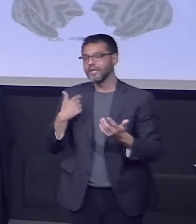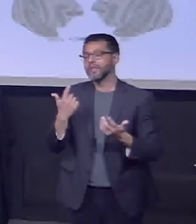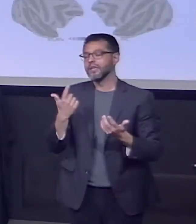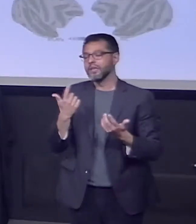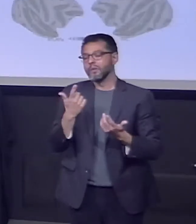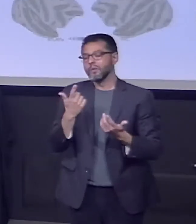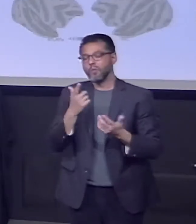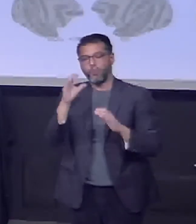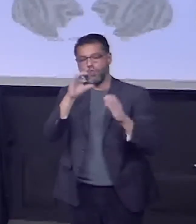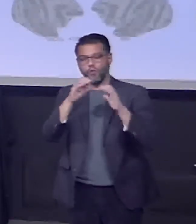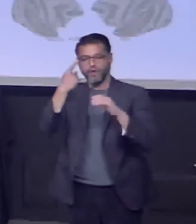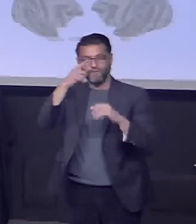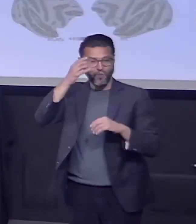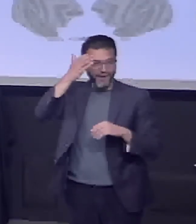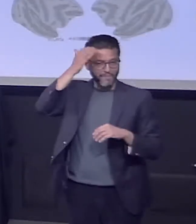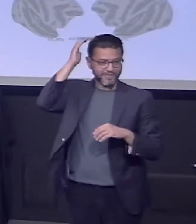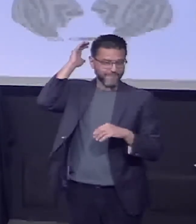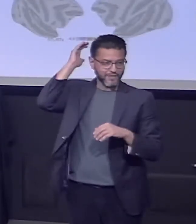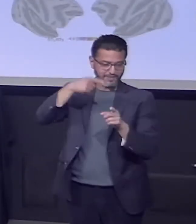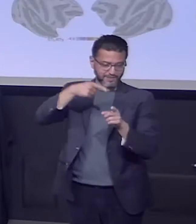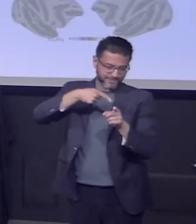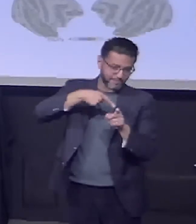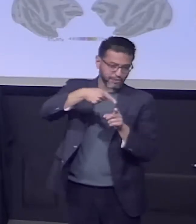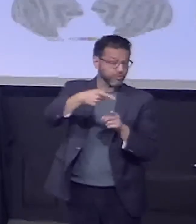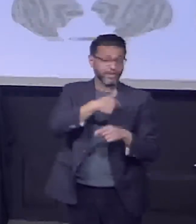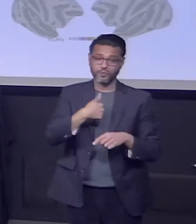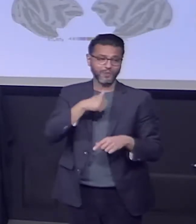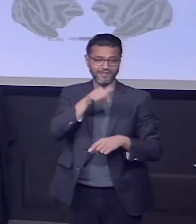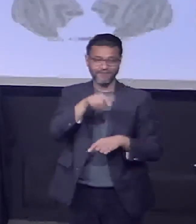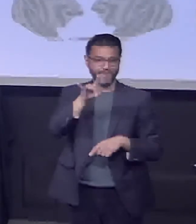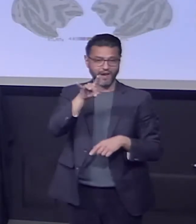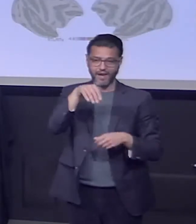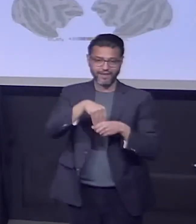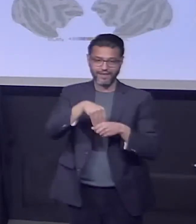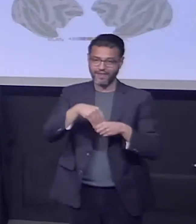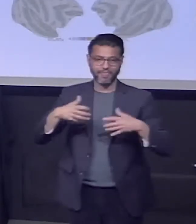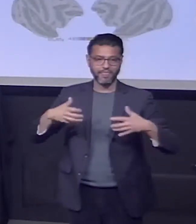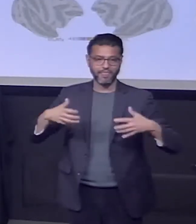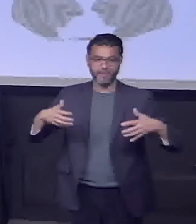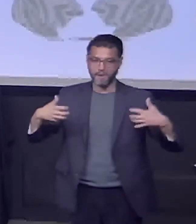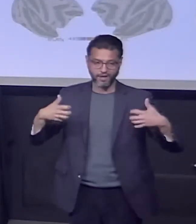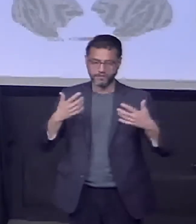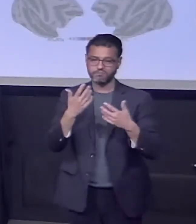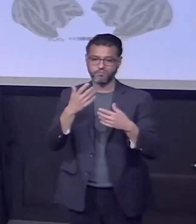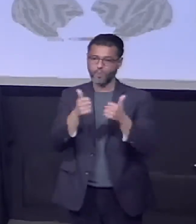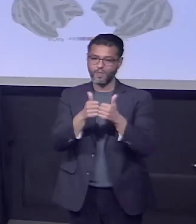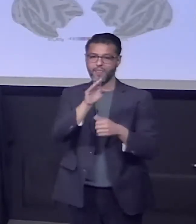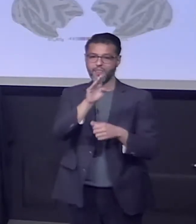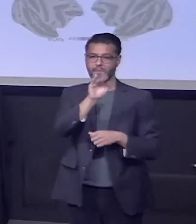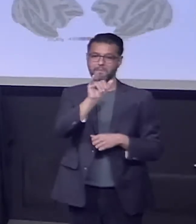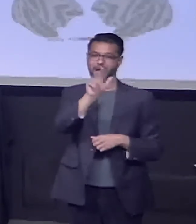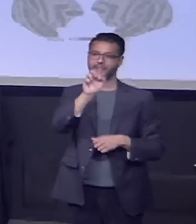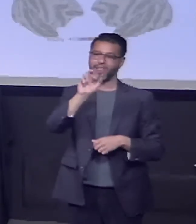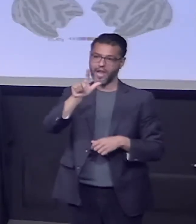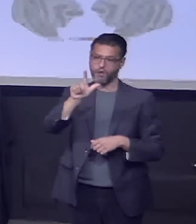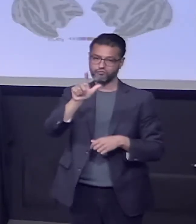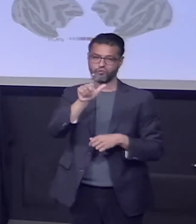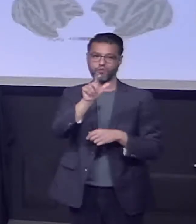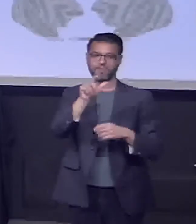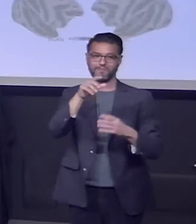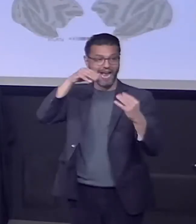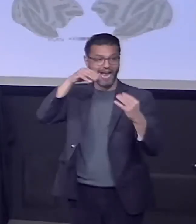for hemispheric specialization, which we didn't find. In the monkey, there is bilateral activation, and maybe this is one of